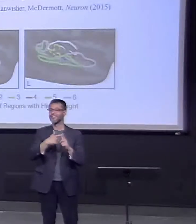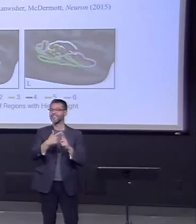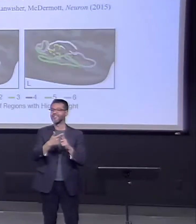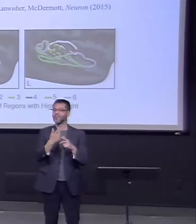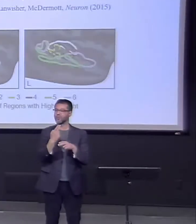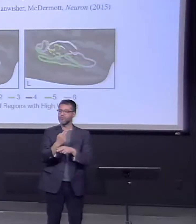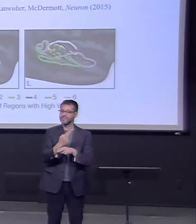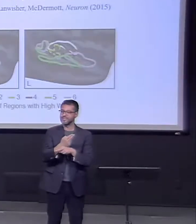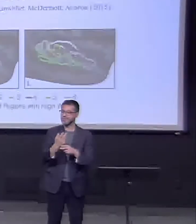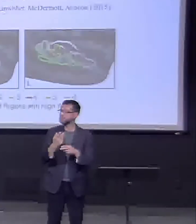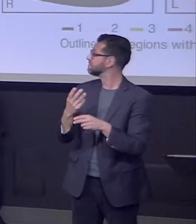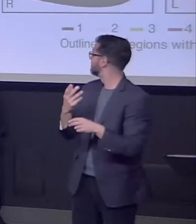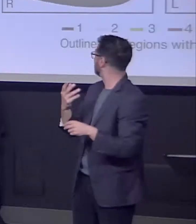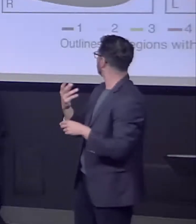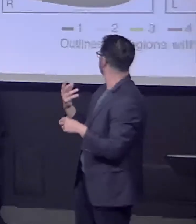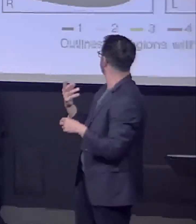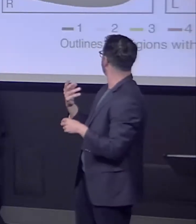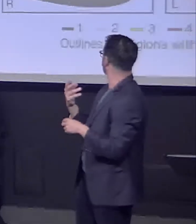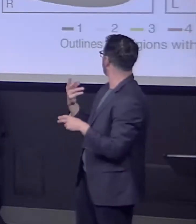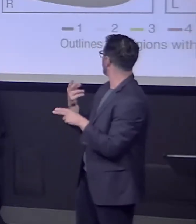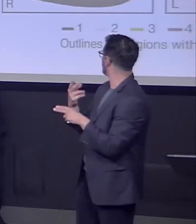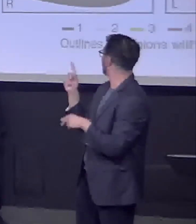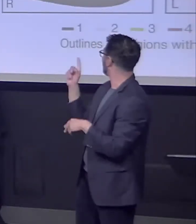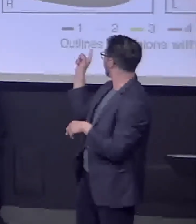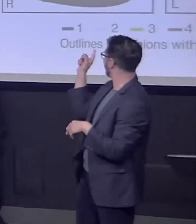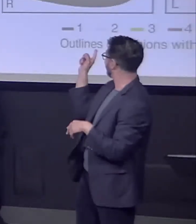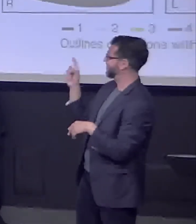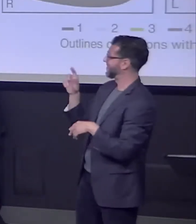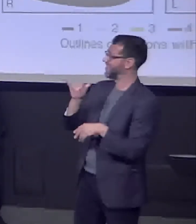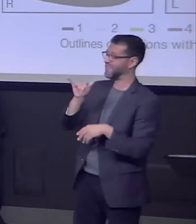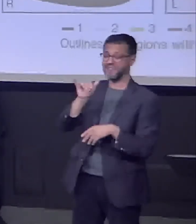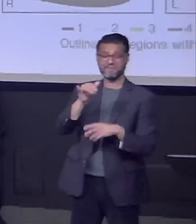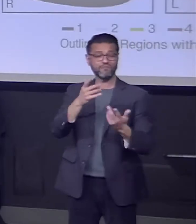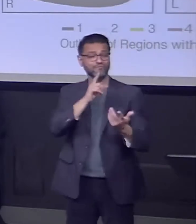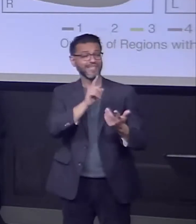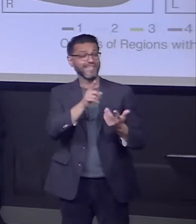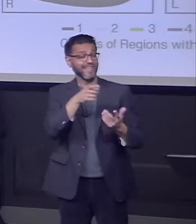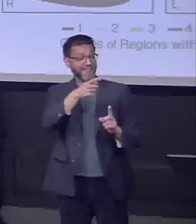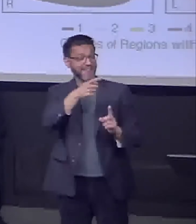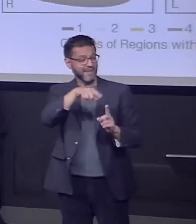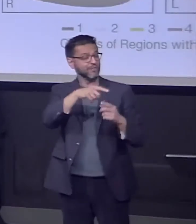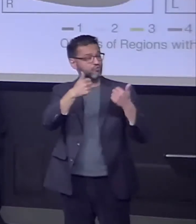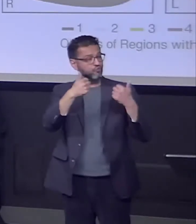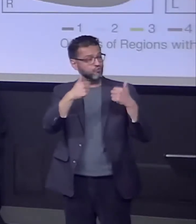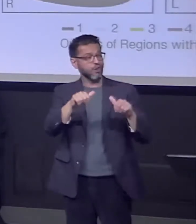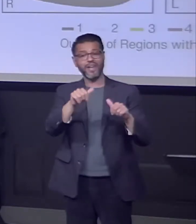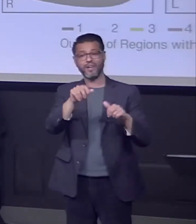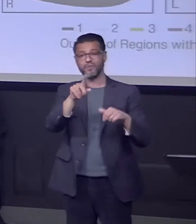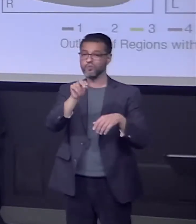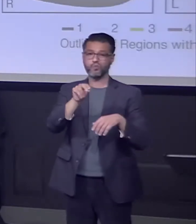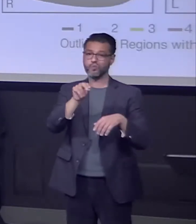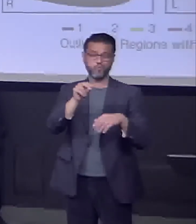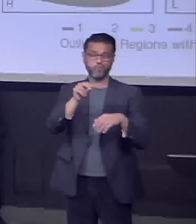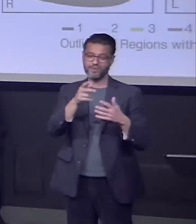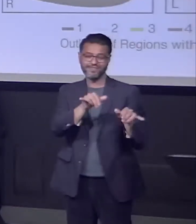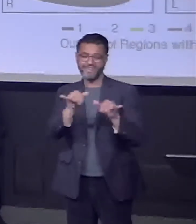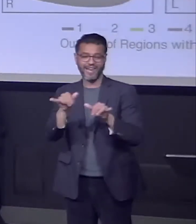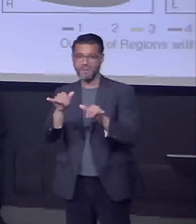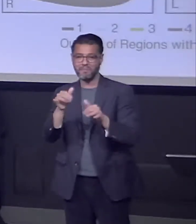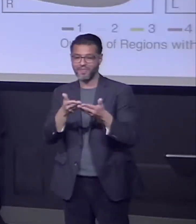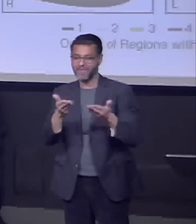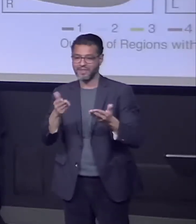little more medial. So this is shaping up as, we're trying to do the same thing that people in the visual system have done for